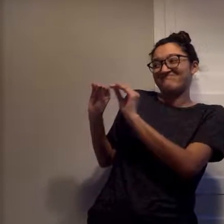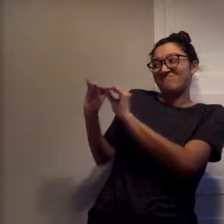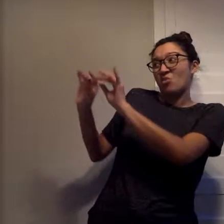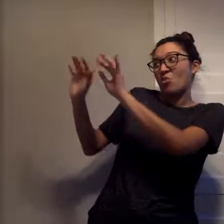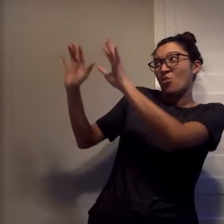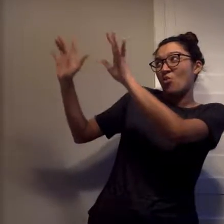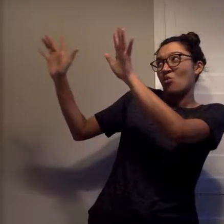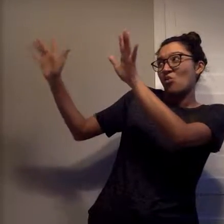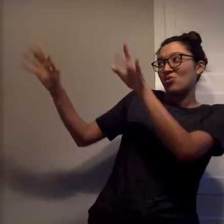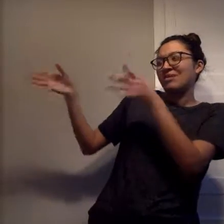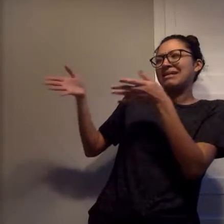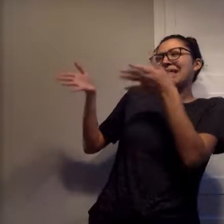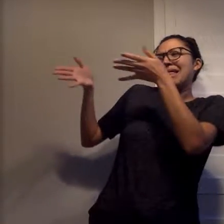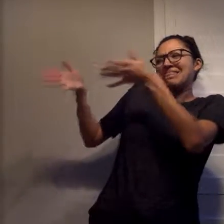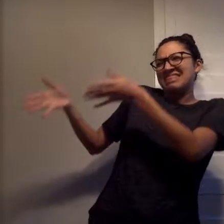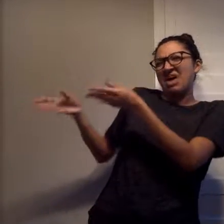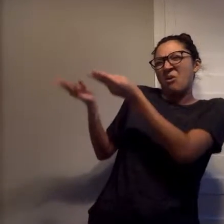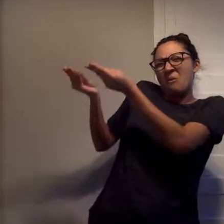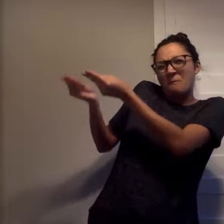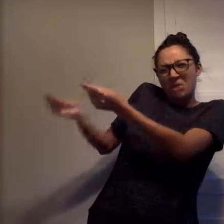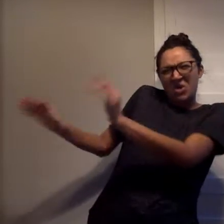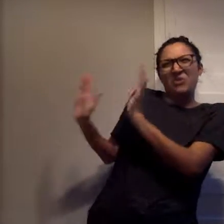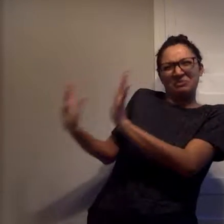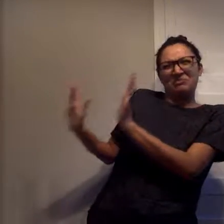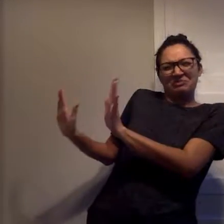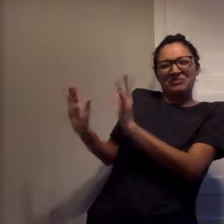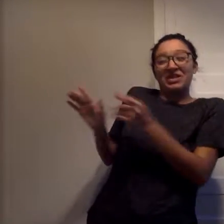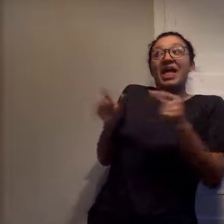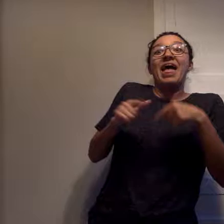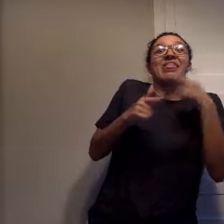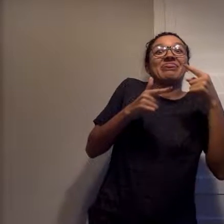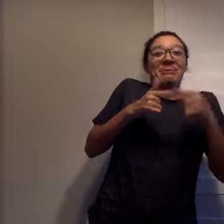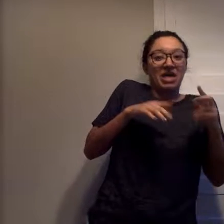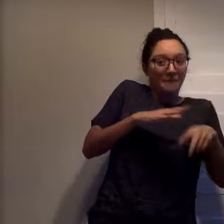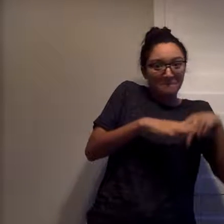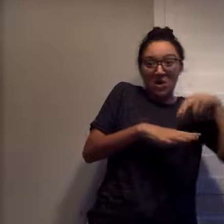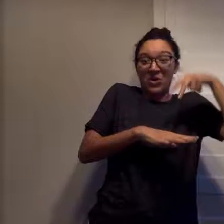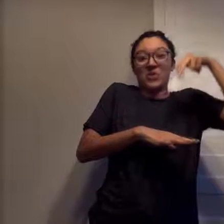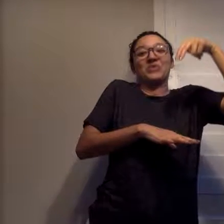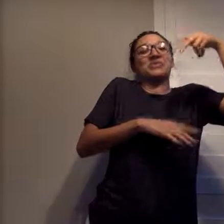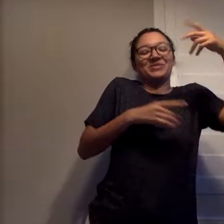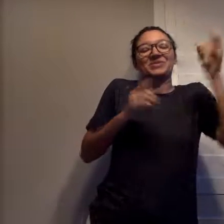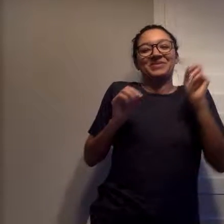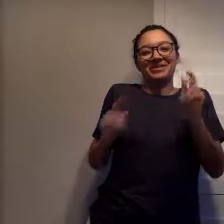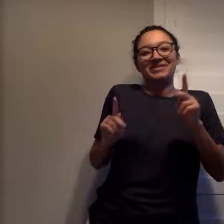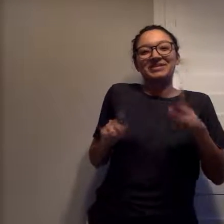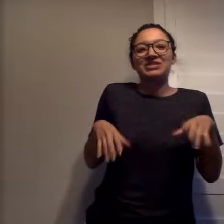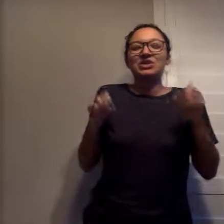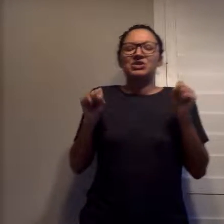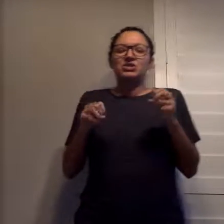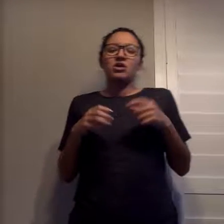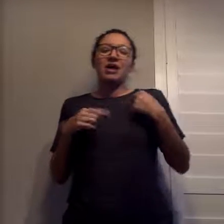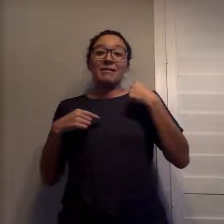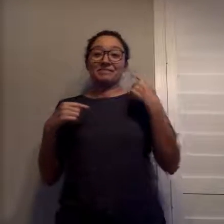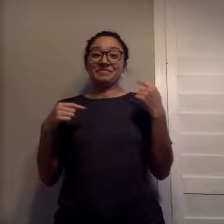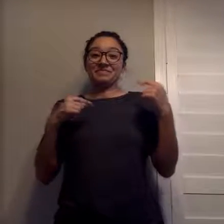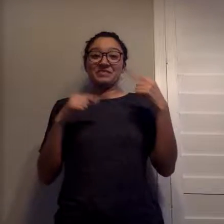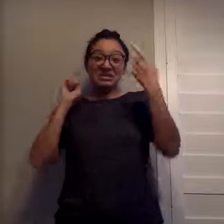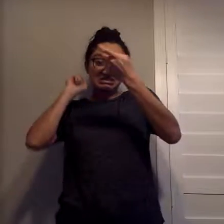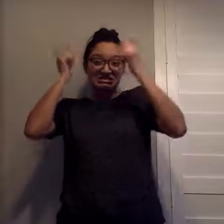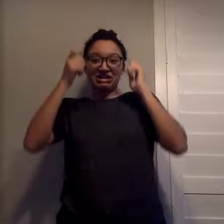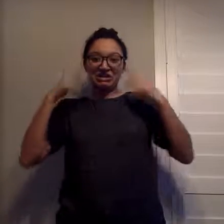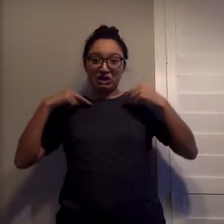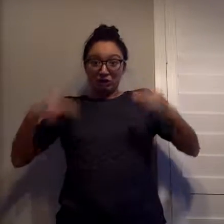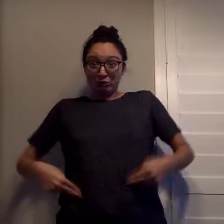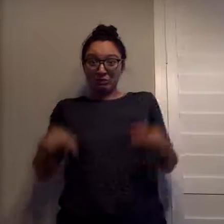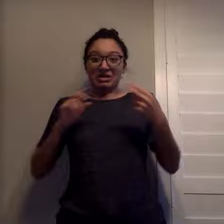a bit before we have to surface through all of these sharks. So when I did surface, my warm-blooded mammal brain was in an